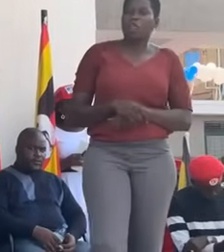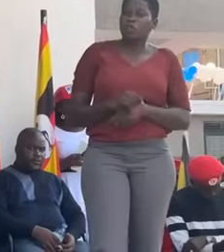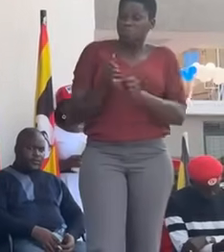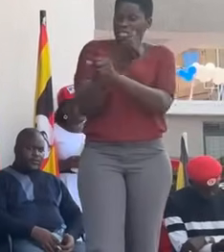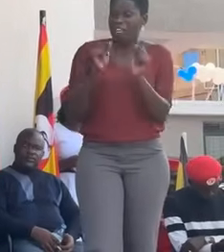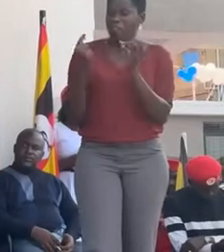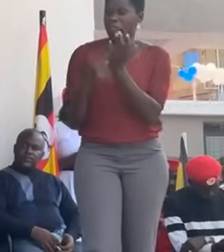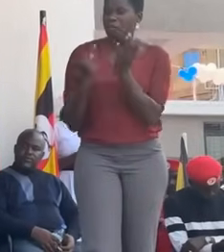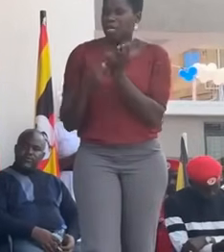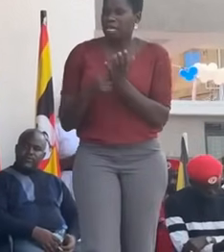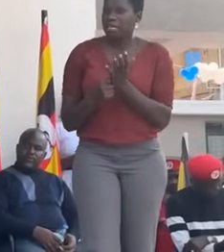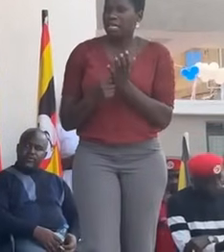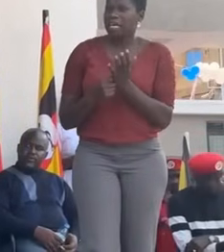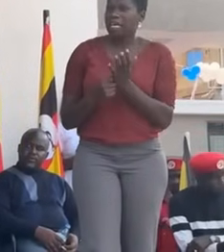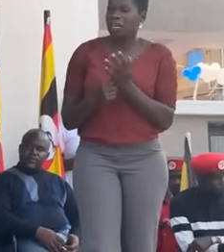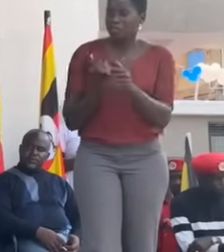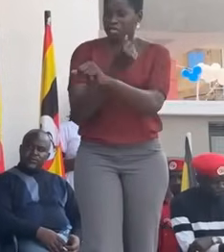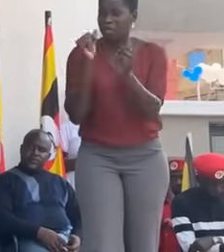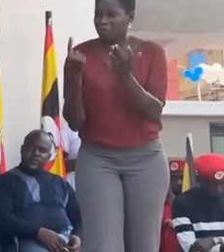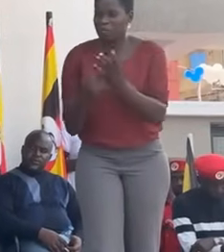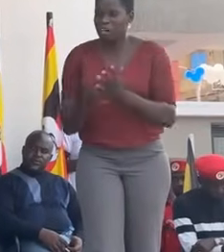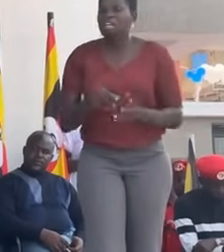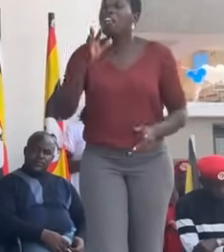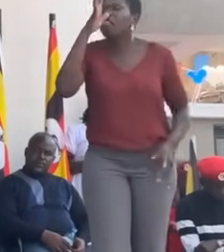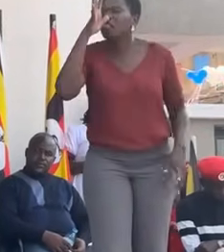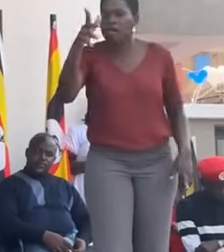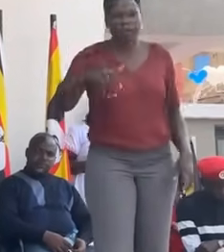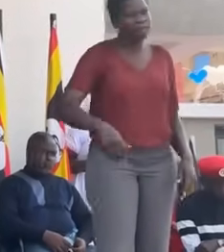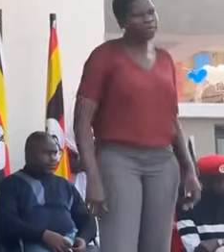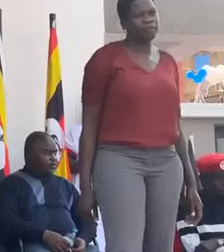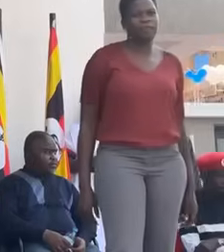Okuhonya Uganda. Okujinu nula. Chibache irimba.